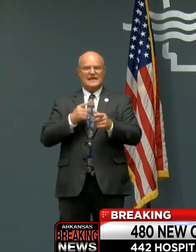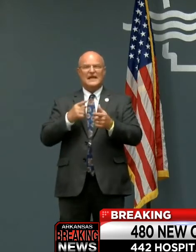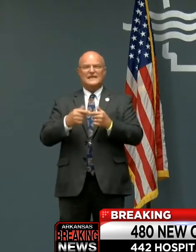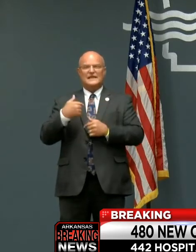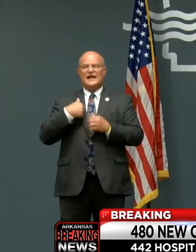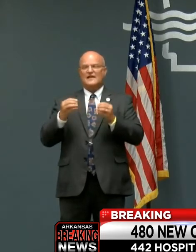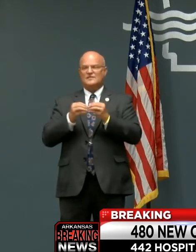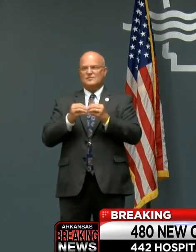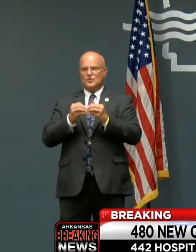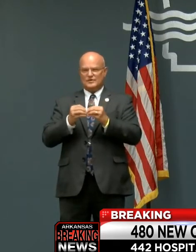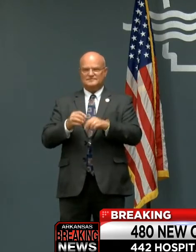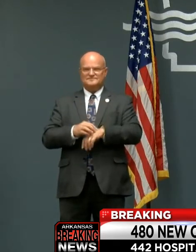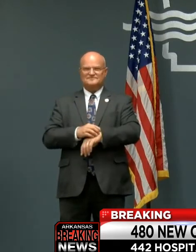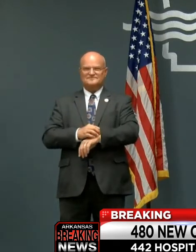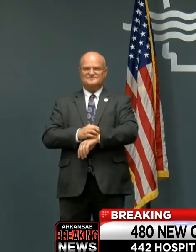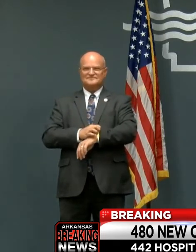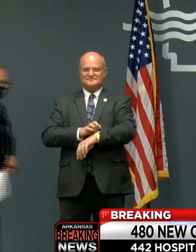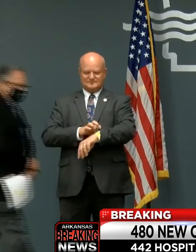I'll have some additional comments.